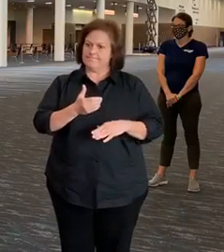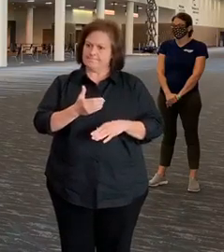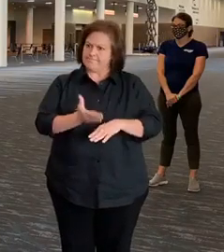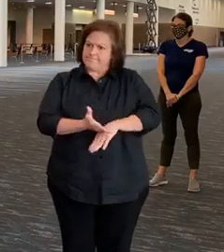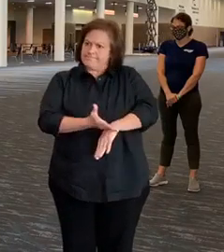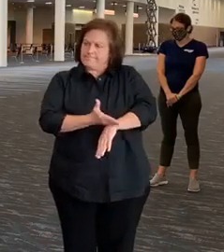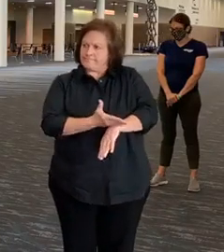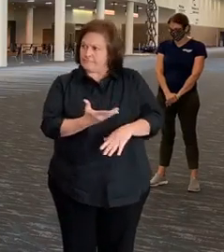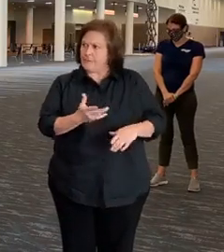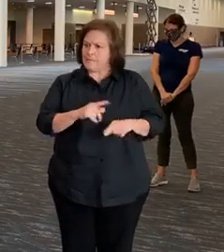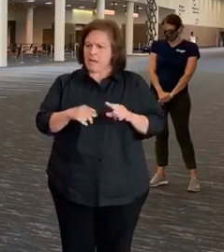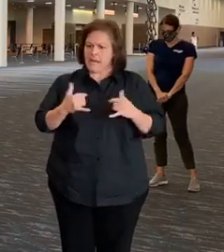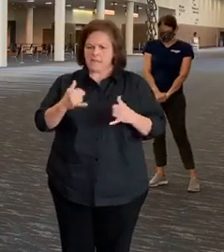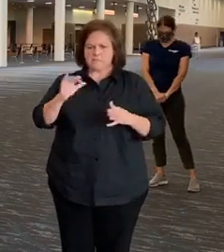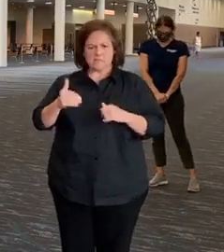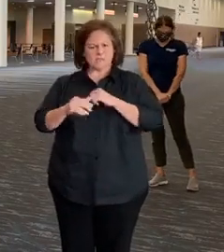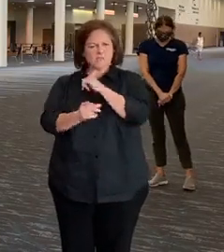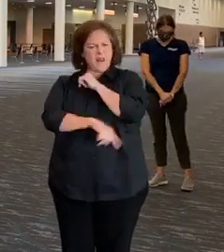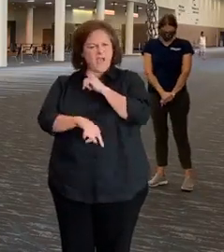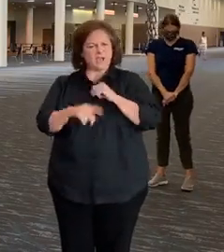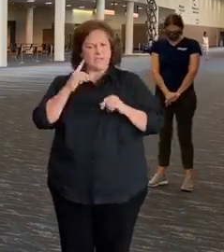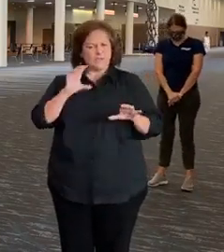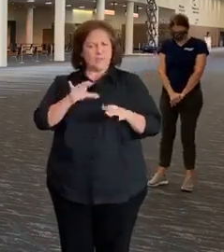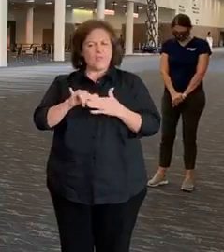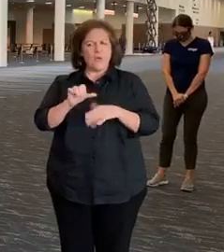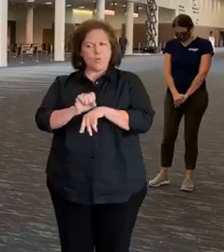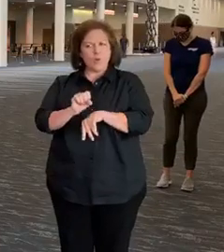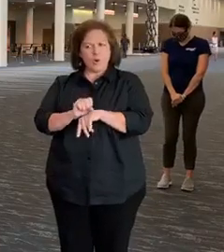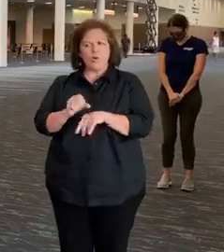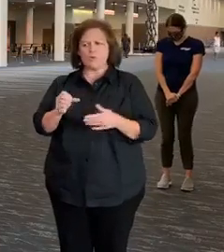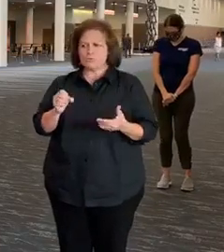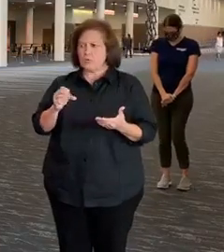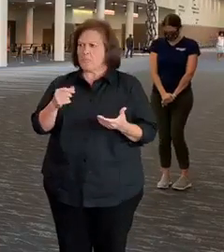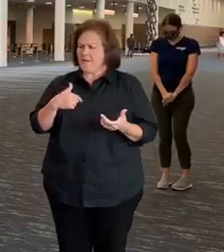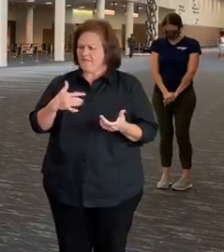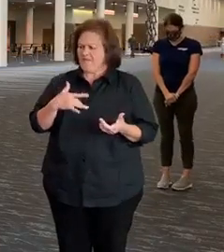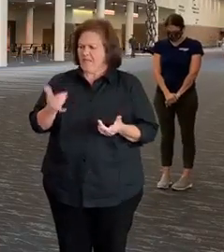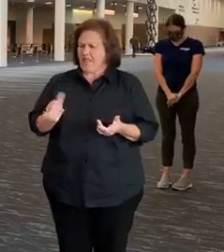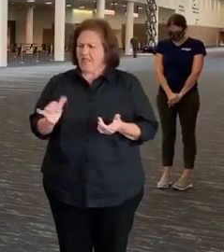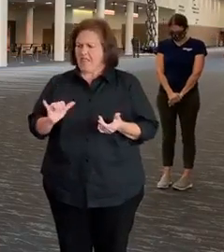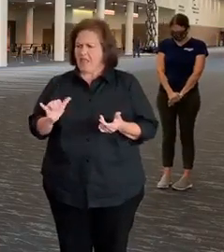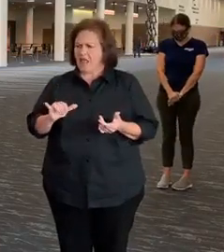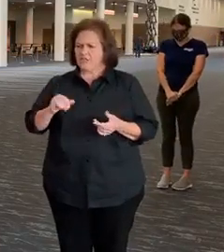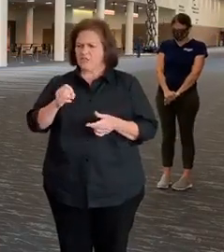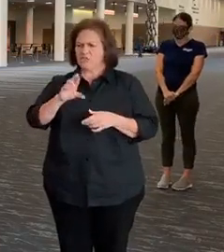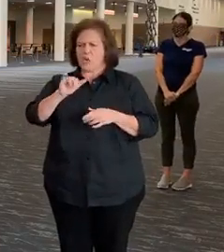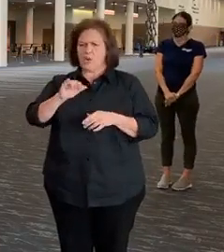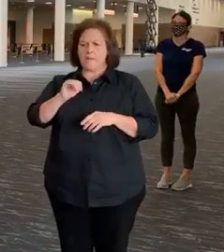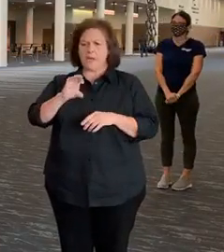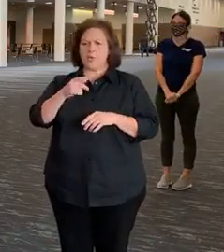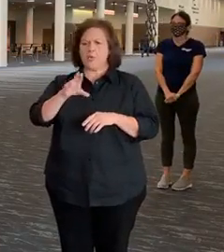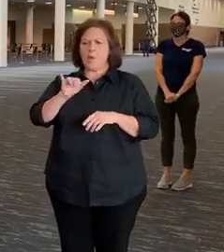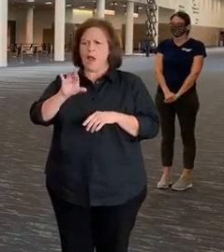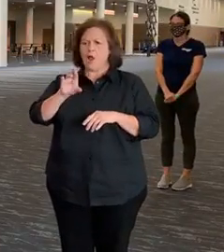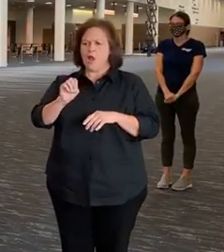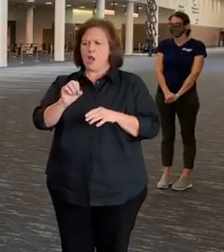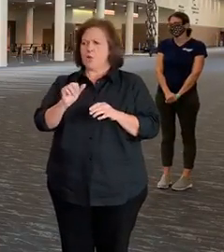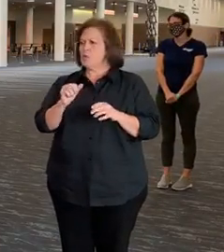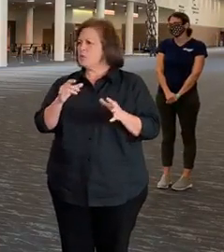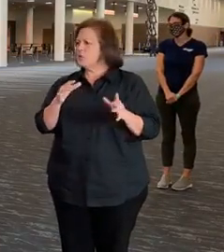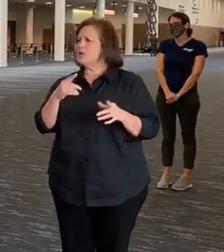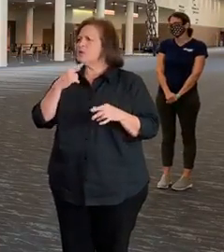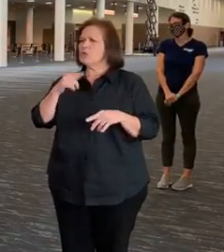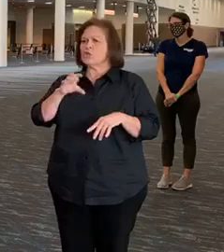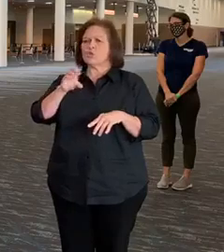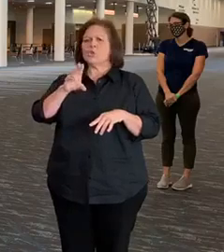be penalized for doing that work, but we haven't received our money. And I'm feeling like Jerry Maguire, you know, with, what's his